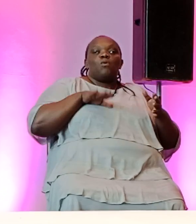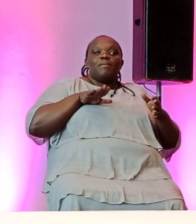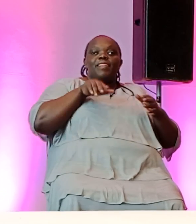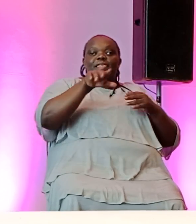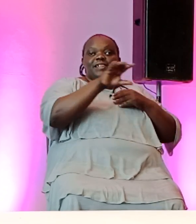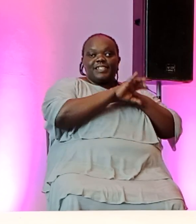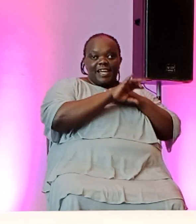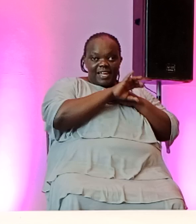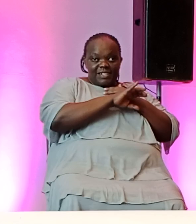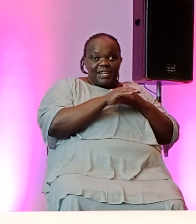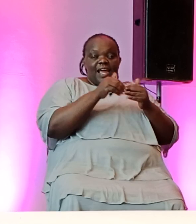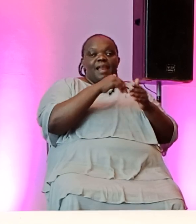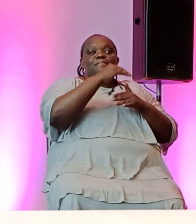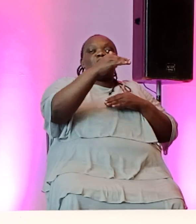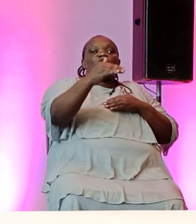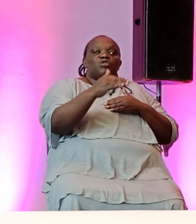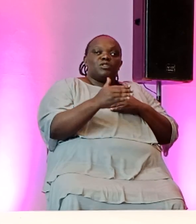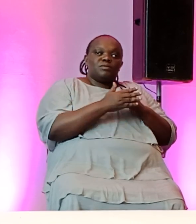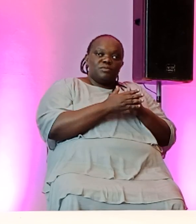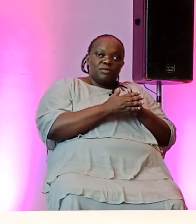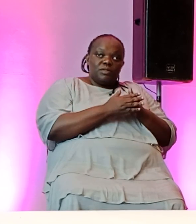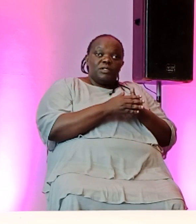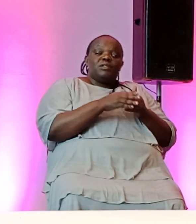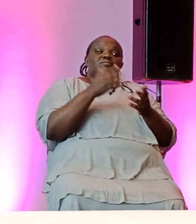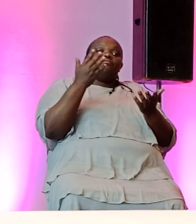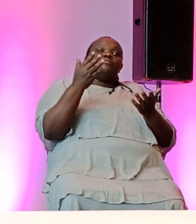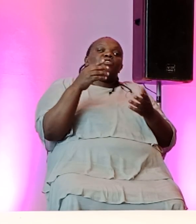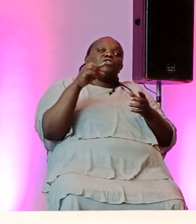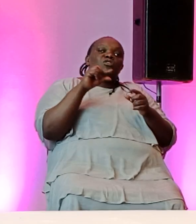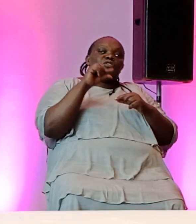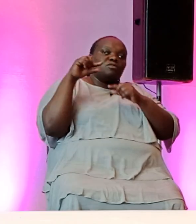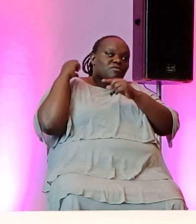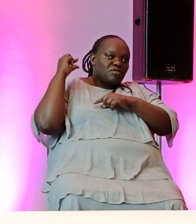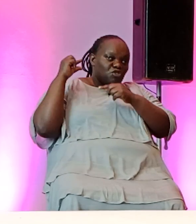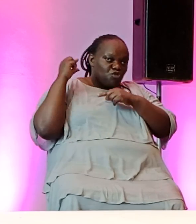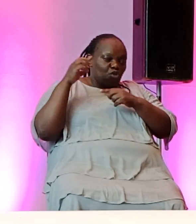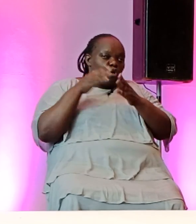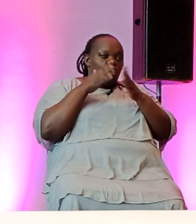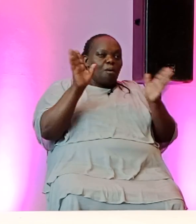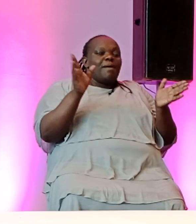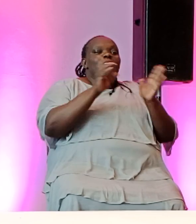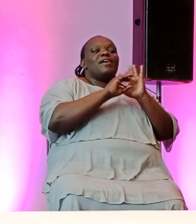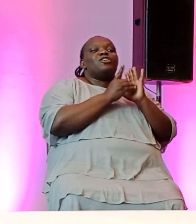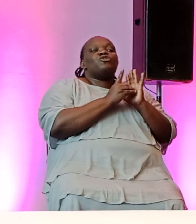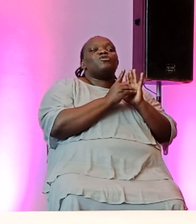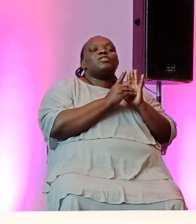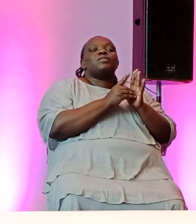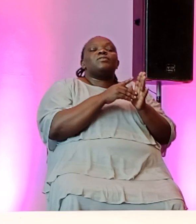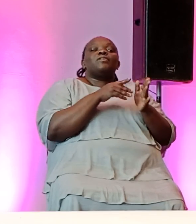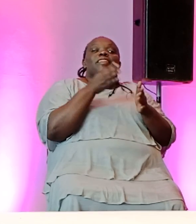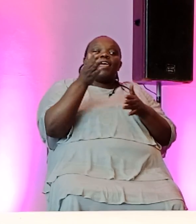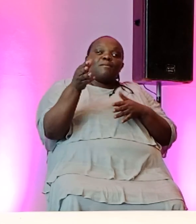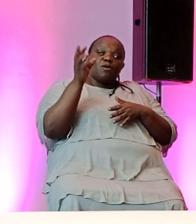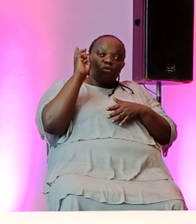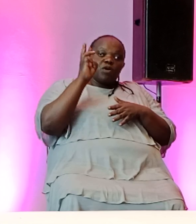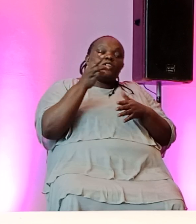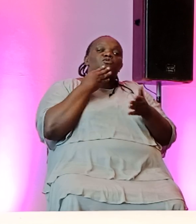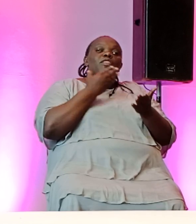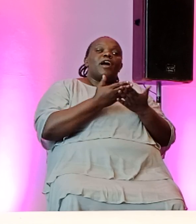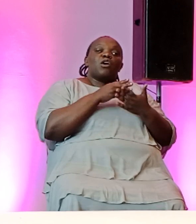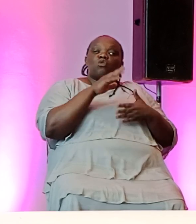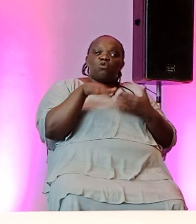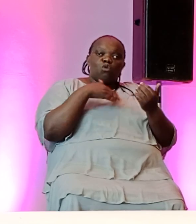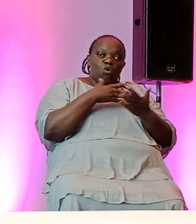this country and beyond. Beijing opened the doors. I therefore wish to thank